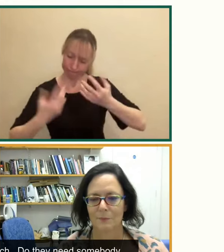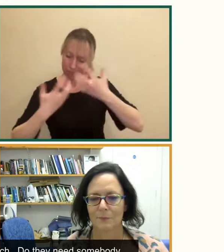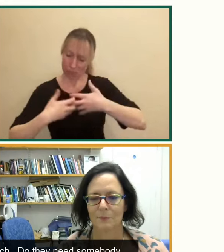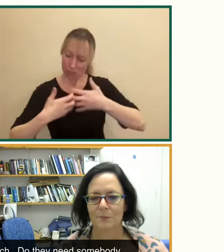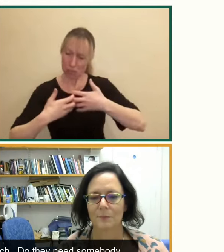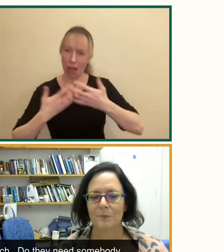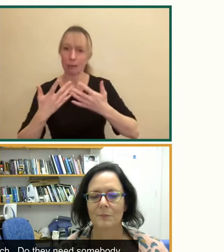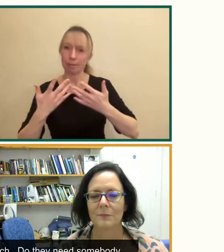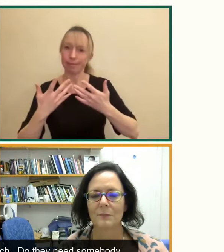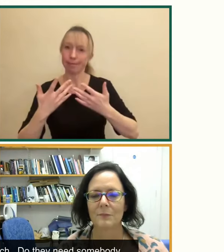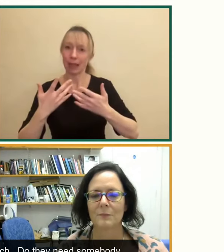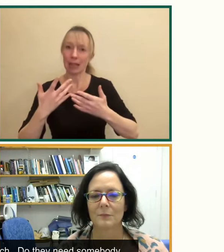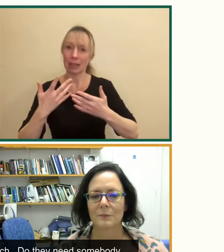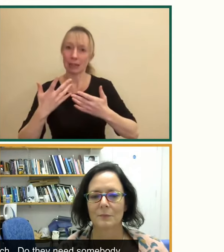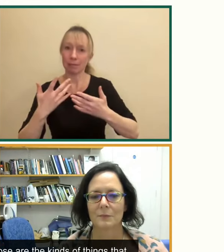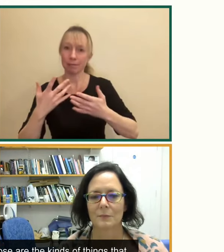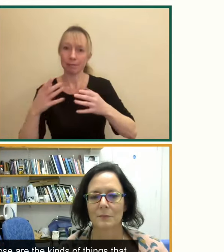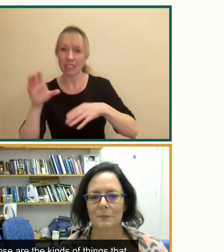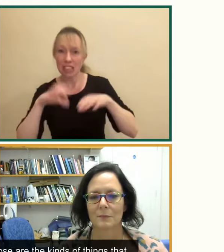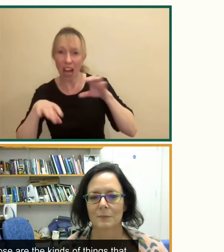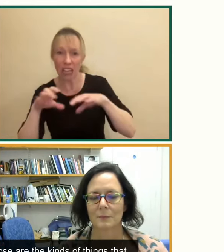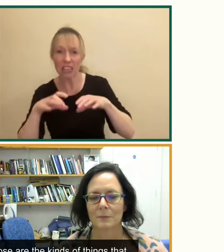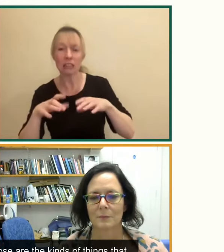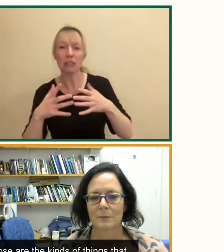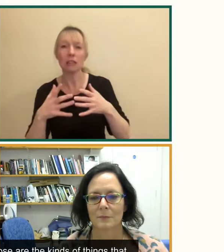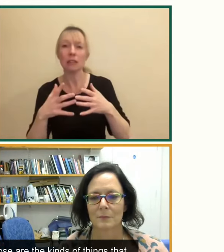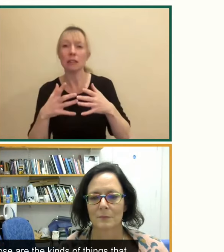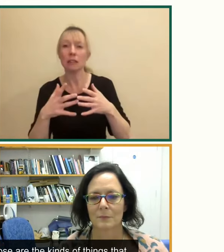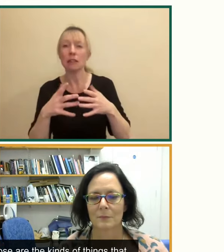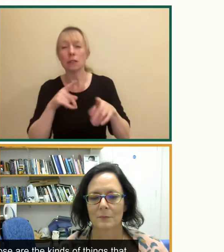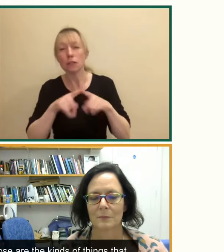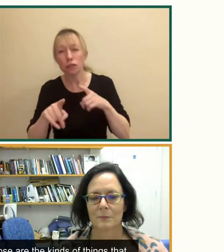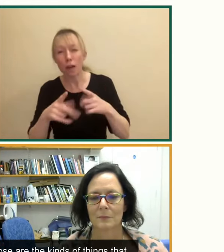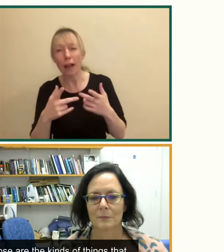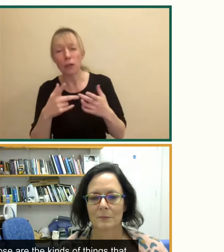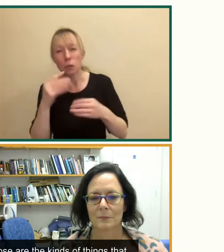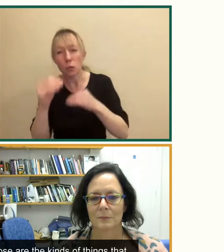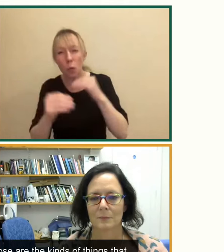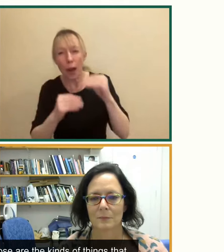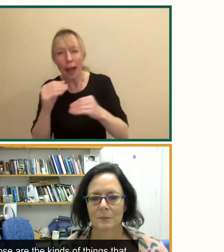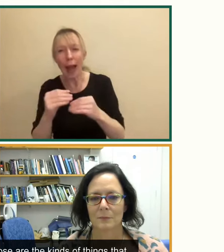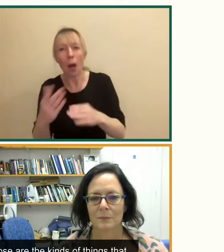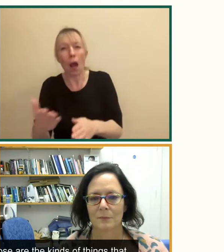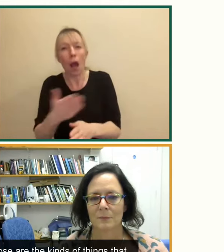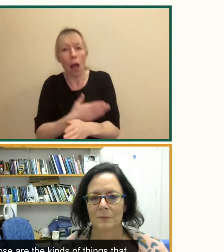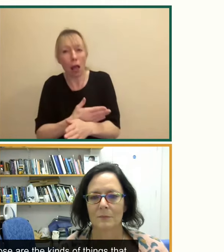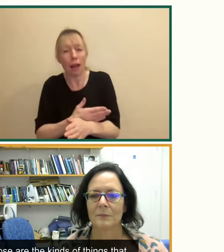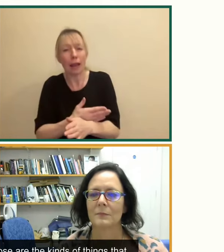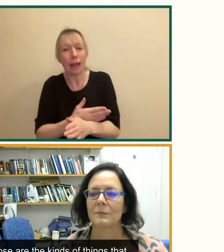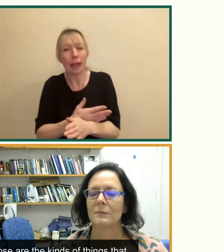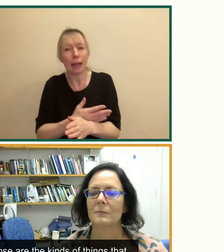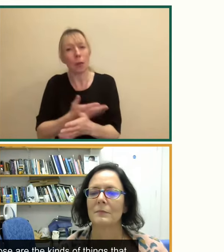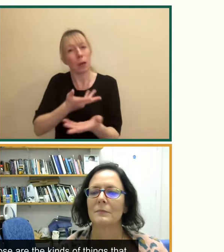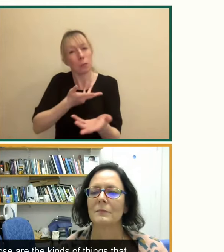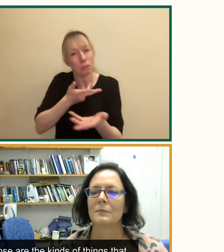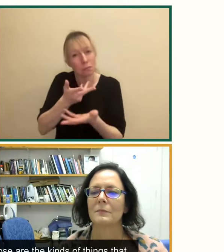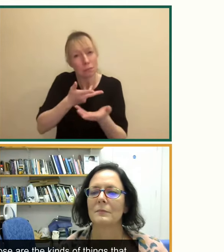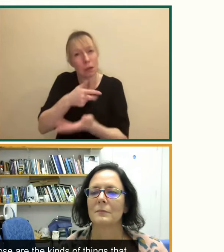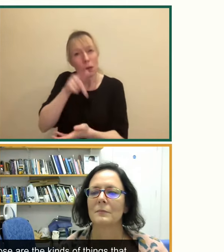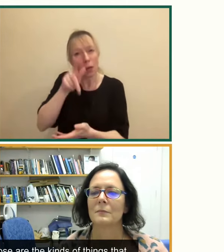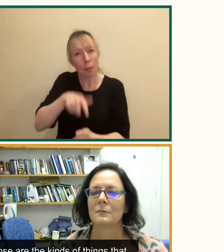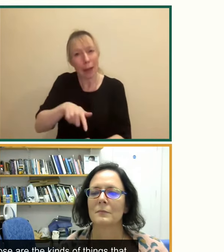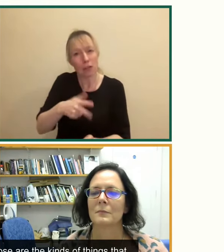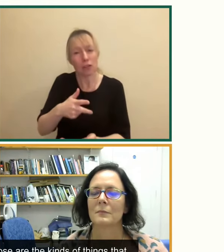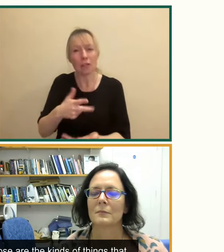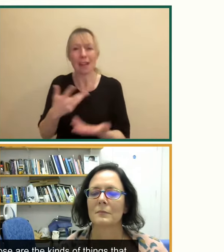that really good clinicians try and feel out early in an encounter with a patient, to try and figure out what is going to be the way